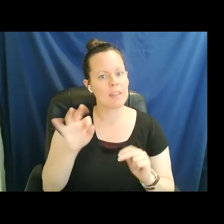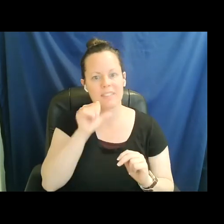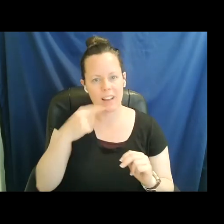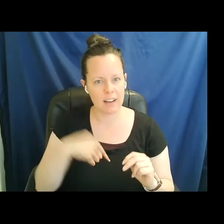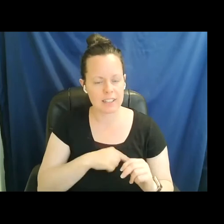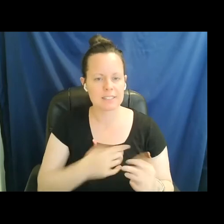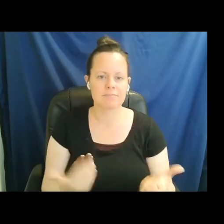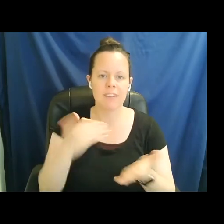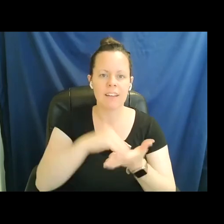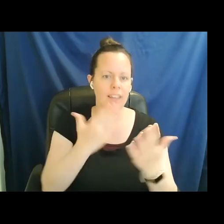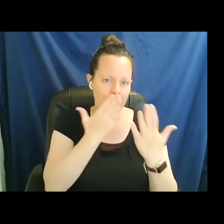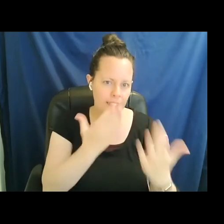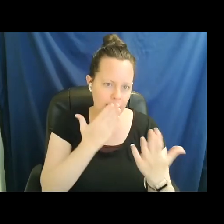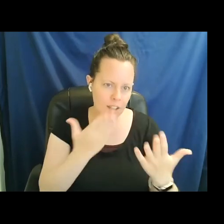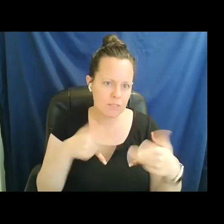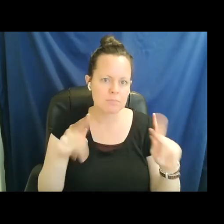you for having me today.